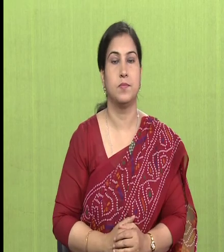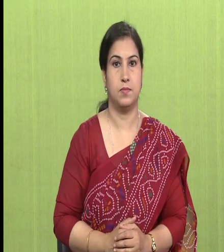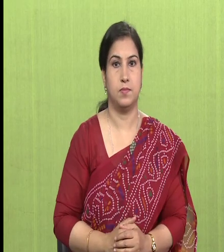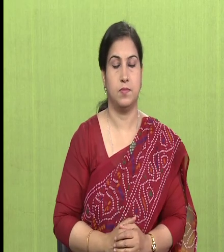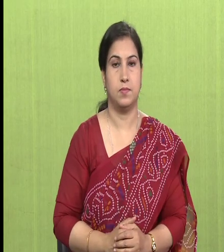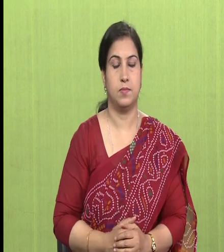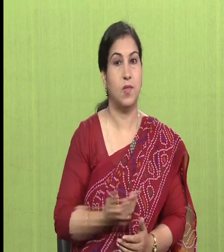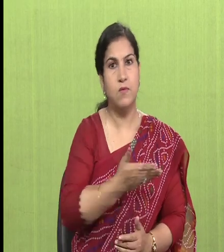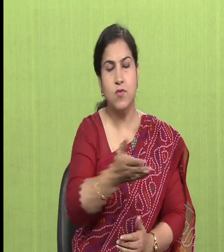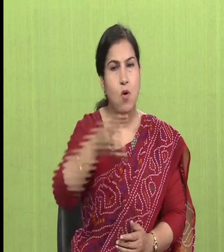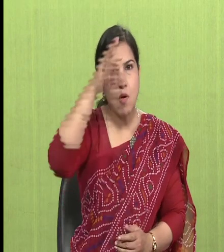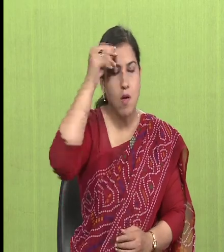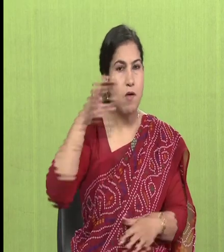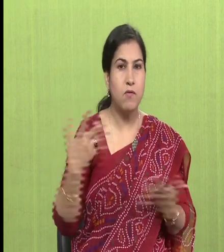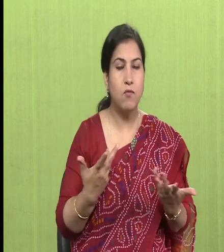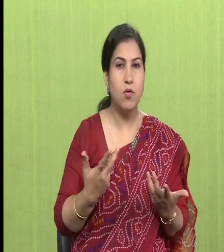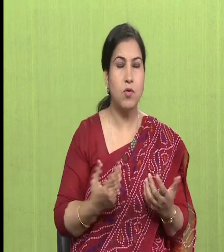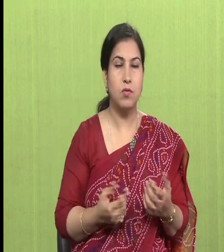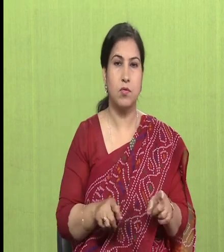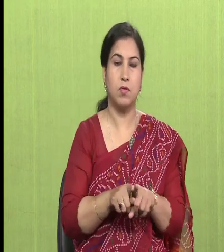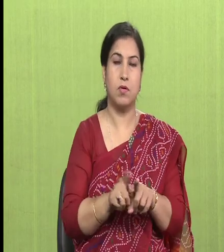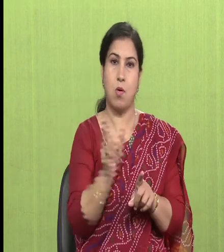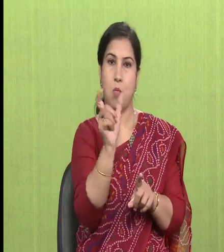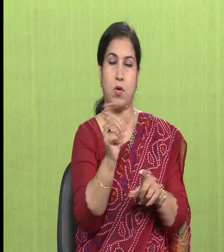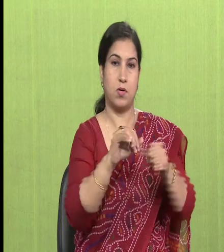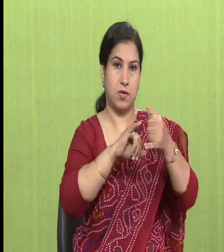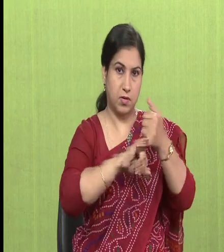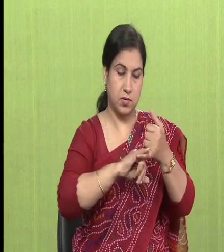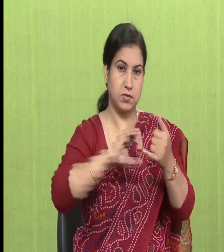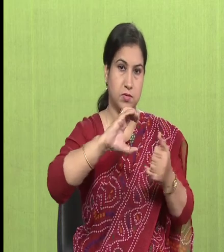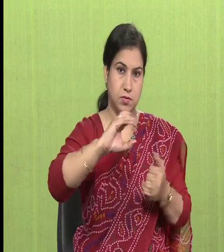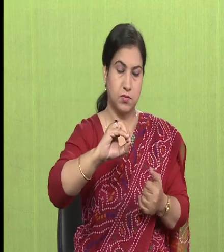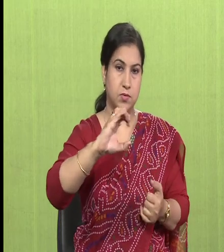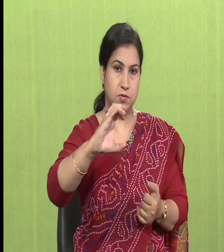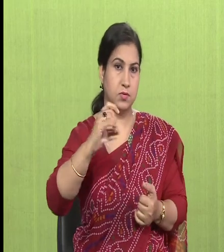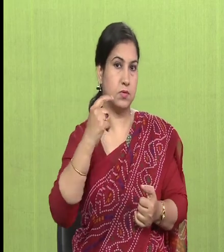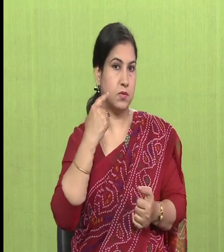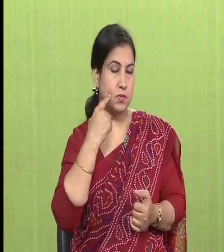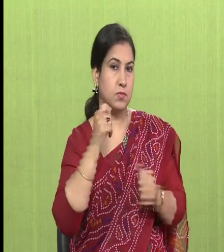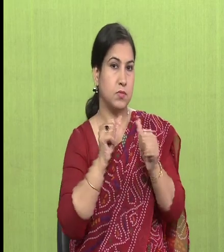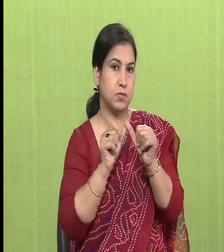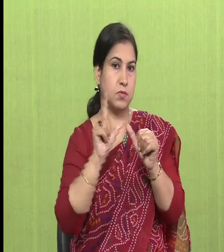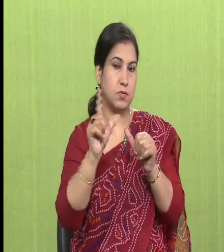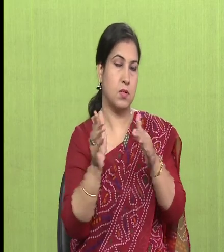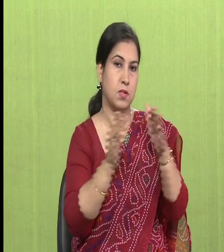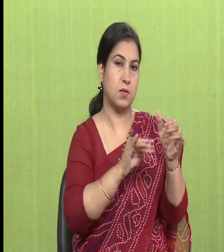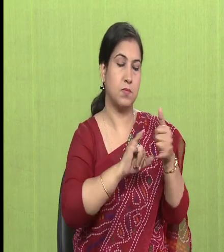We learnt about the meaning of term social science and its importance.